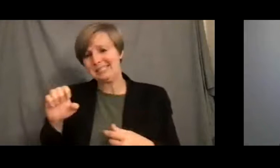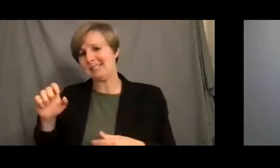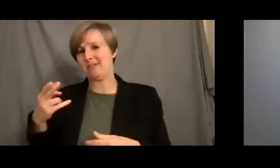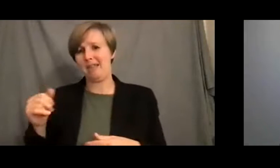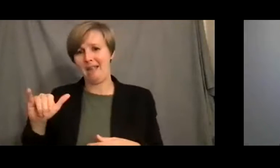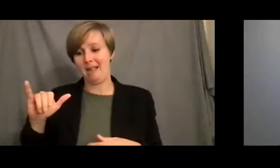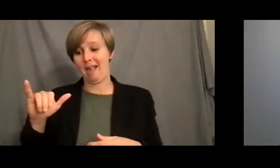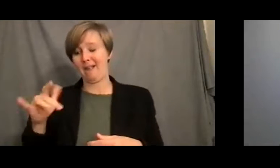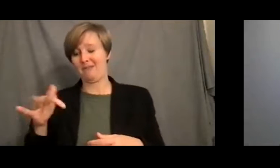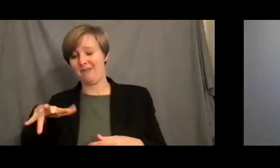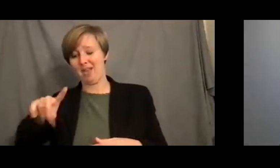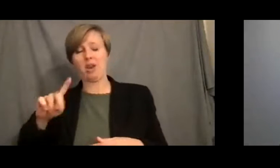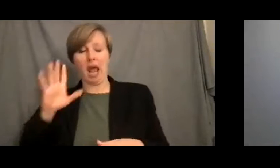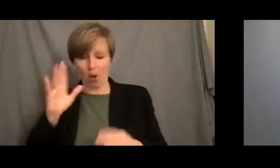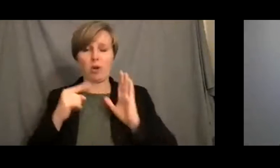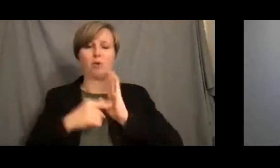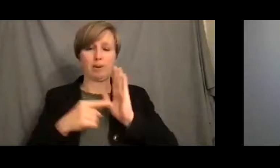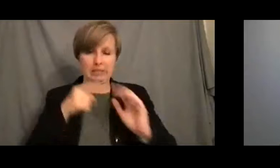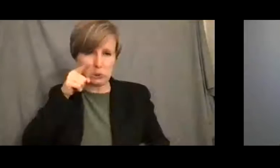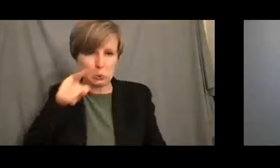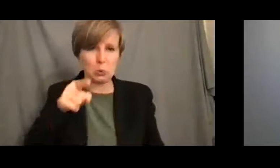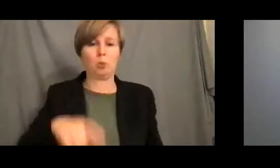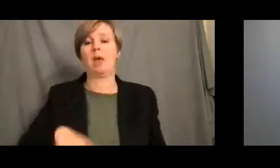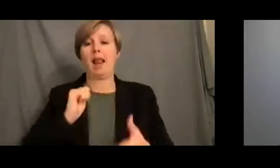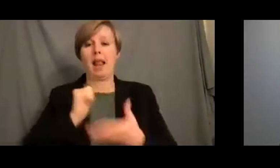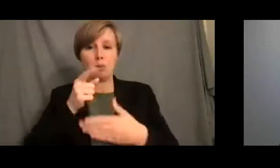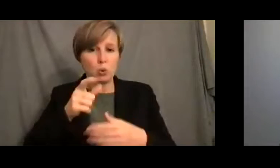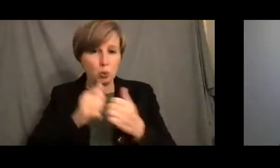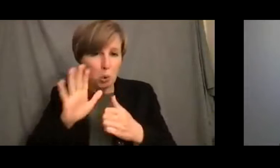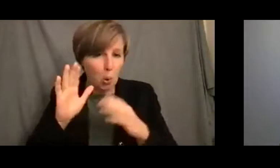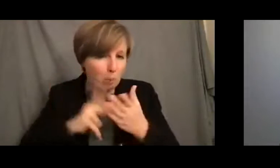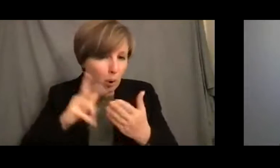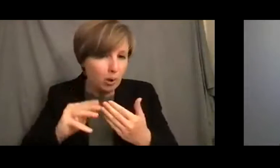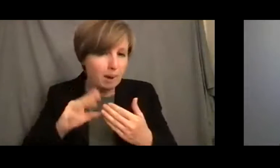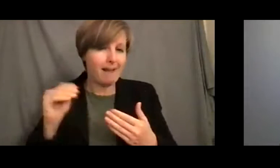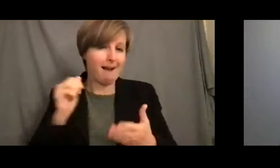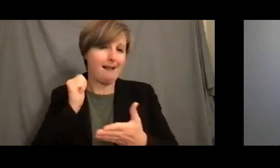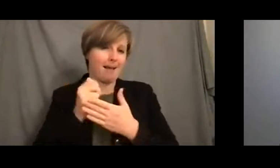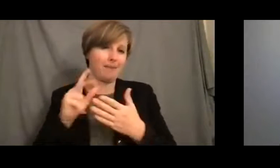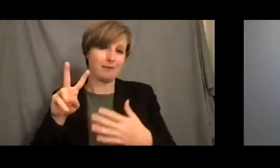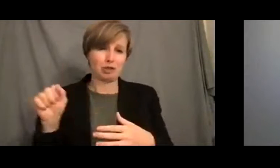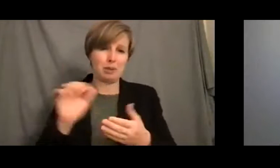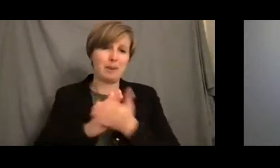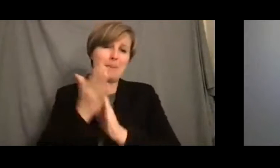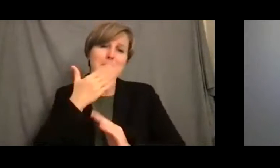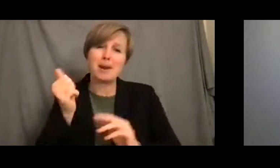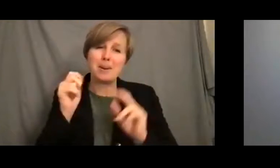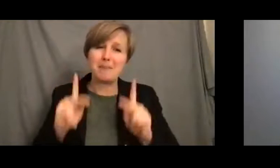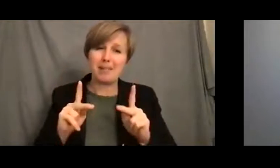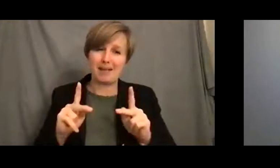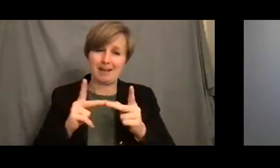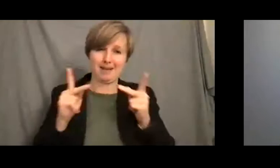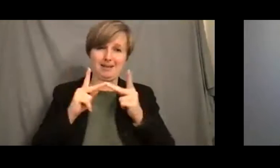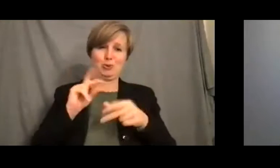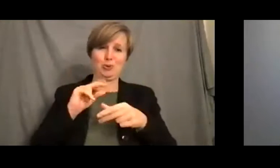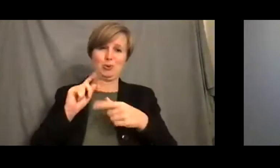will be your representative in Richmond. I'd be glad to help you with your programs and to help Virginia become a better place to live for everybody. So